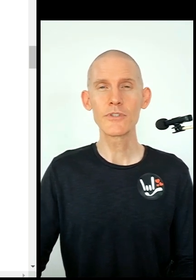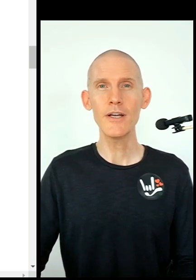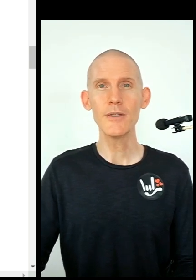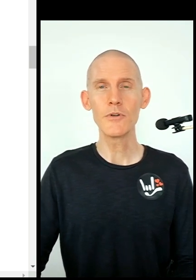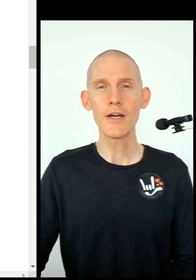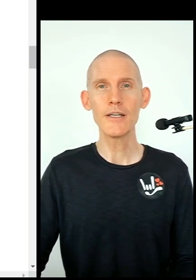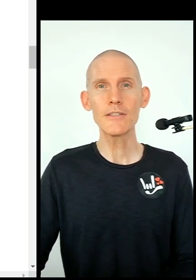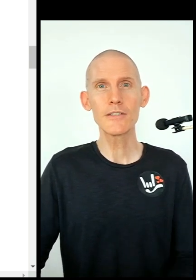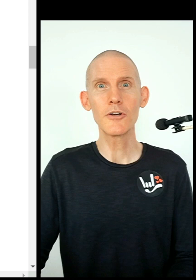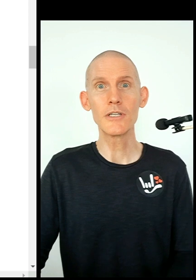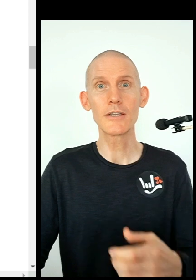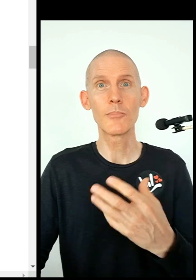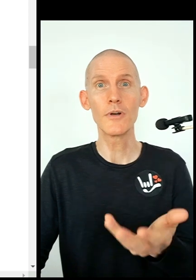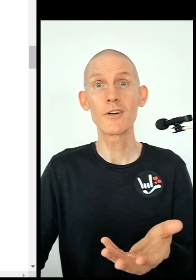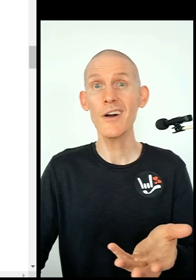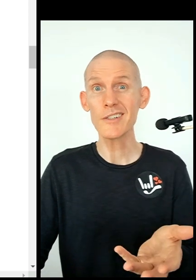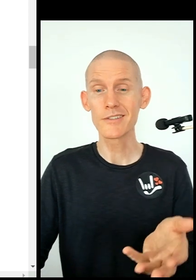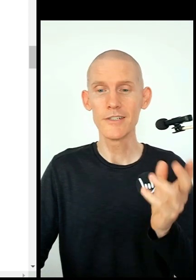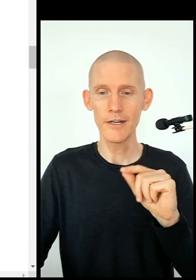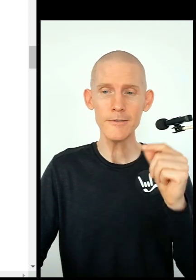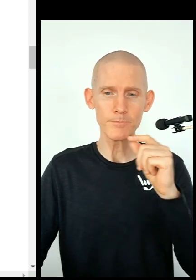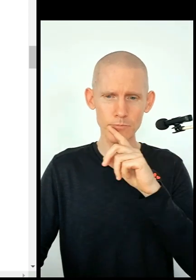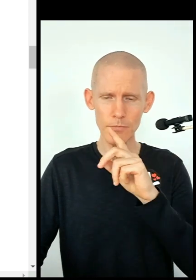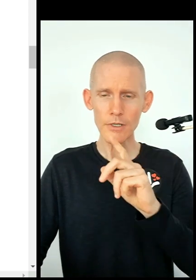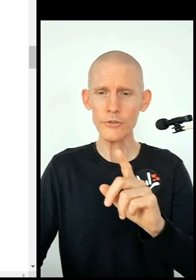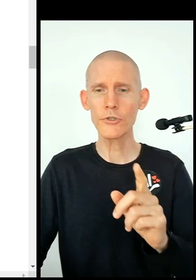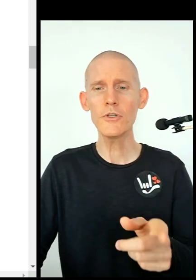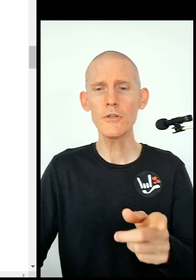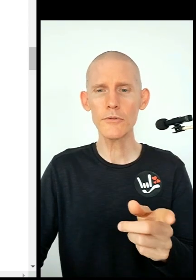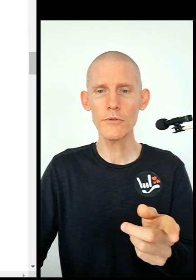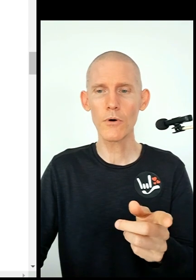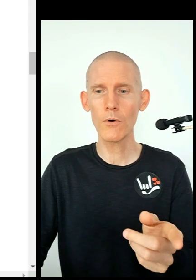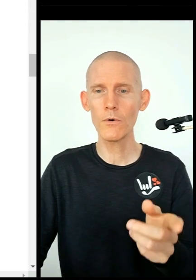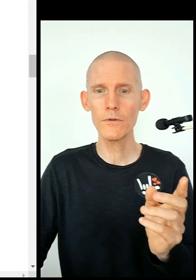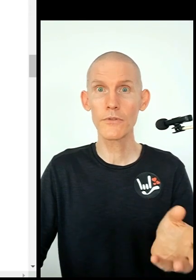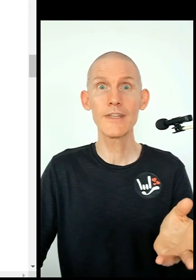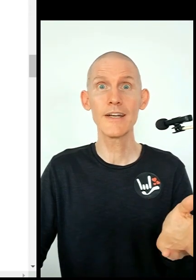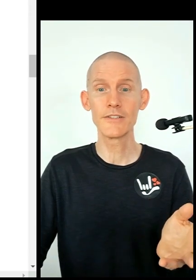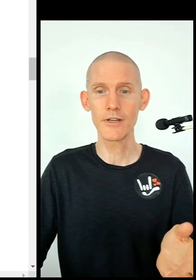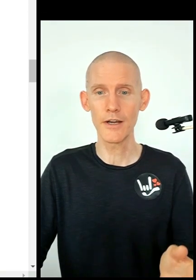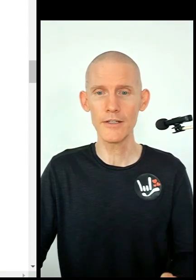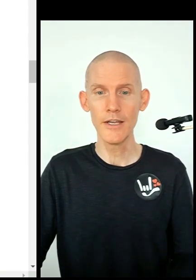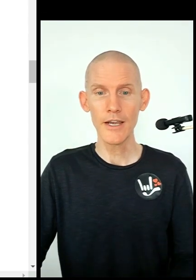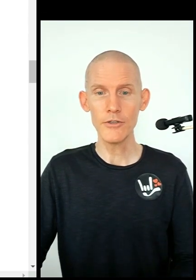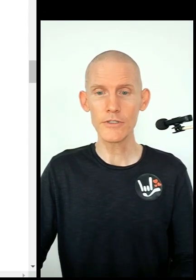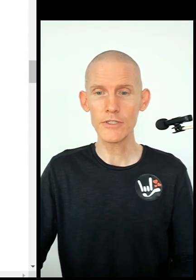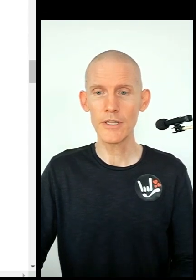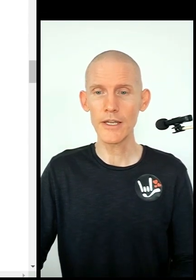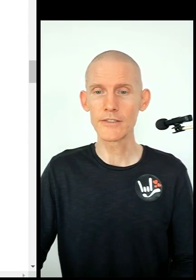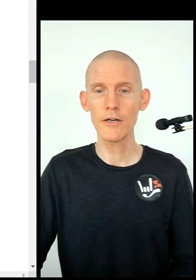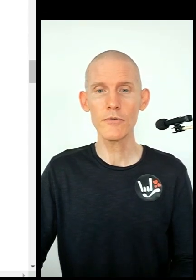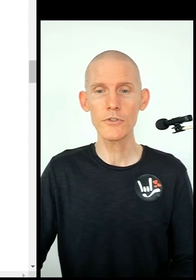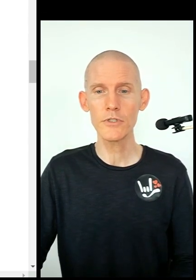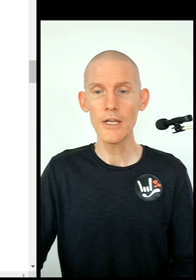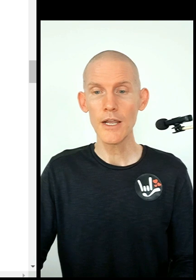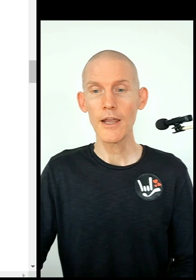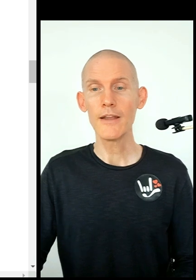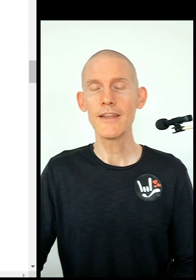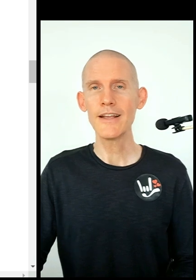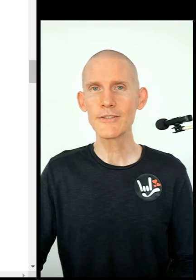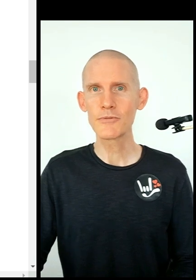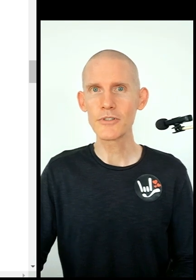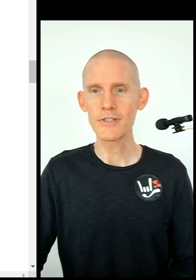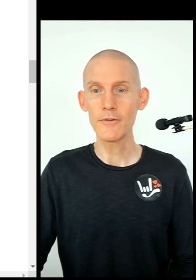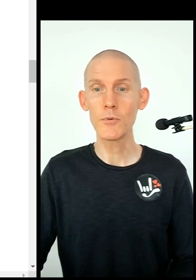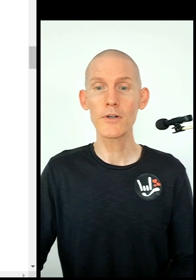just don't sign them. They're not necessary to get the point across. So you can look through the whole thing that I signed, and you can see the ASL version